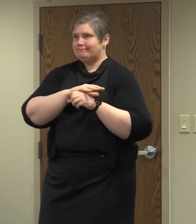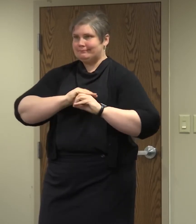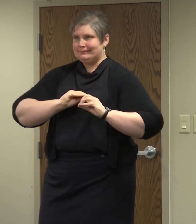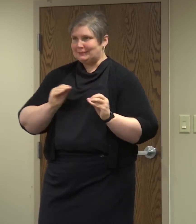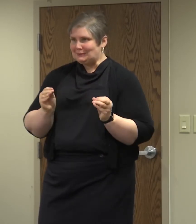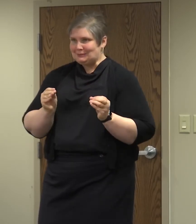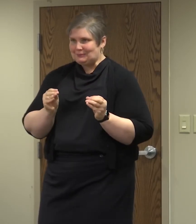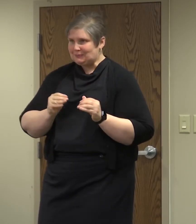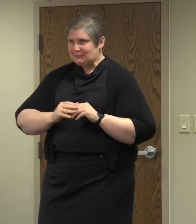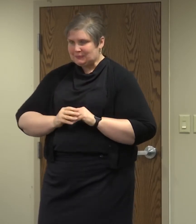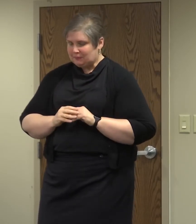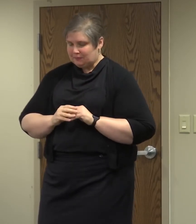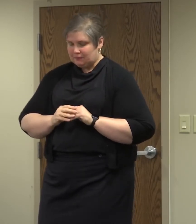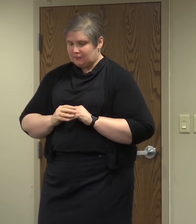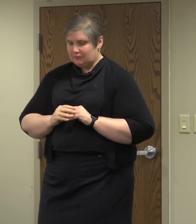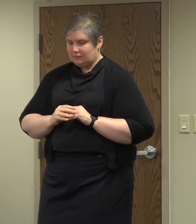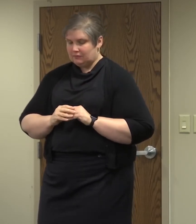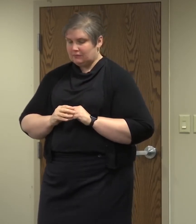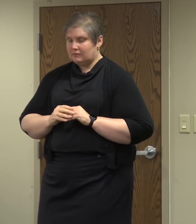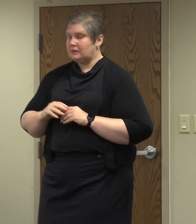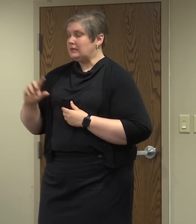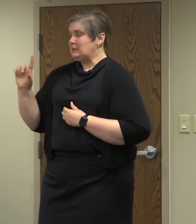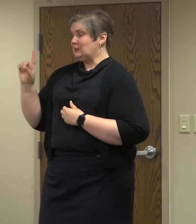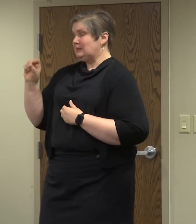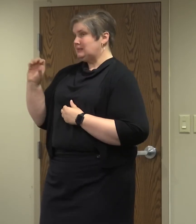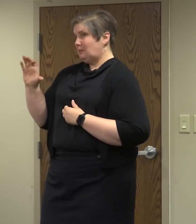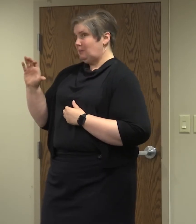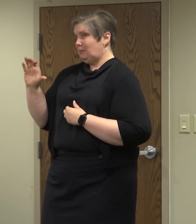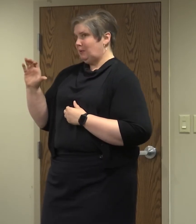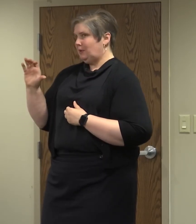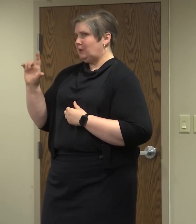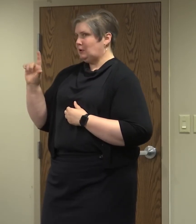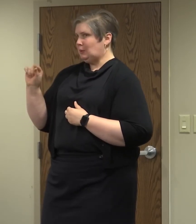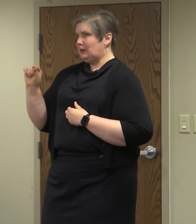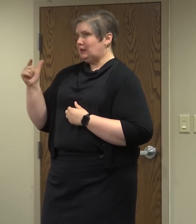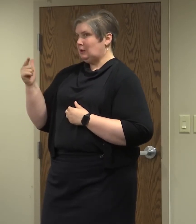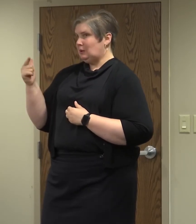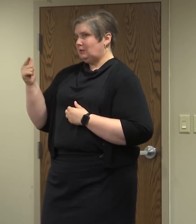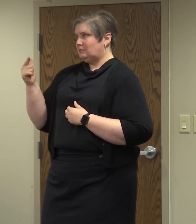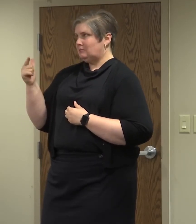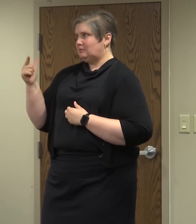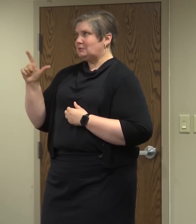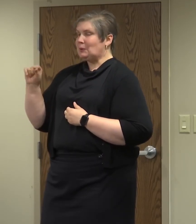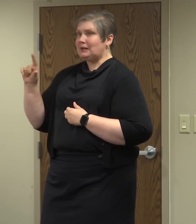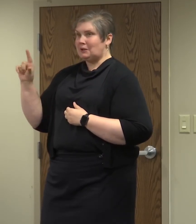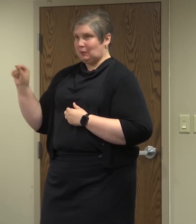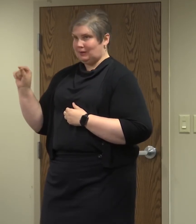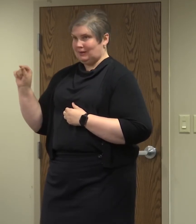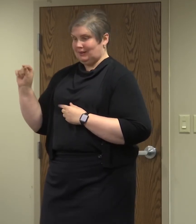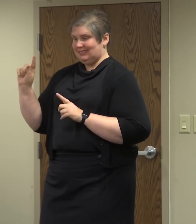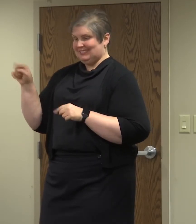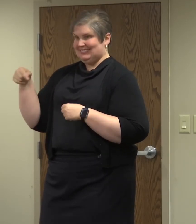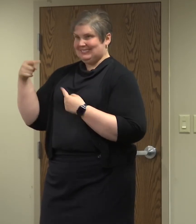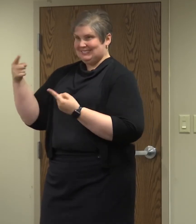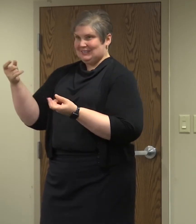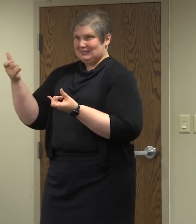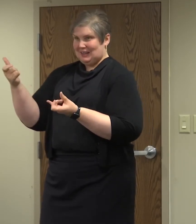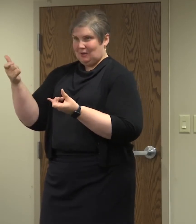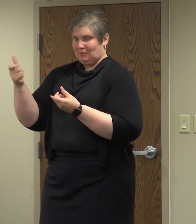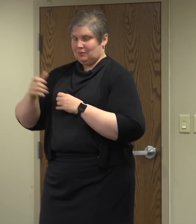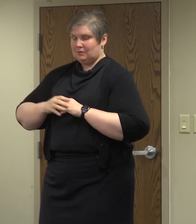from December of last year through the time frame when vaccinations started, only 13% of individuals who've